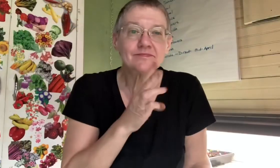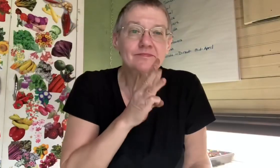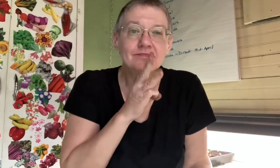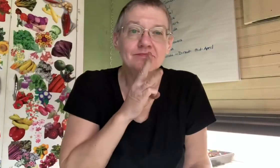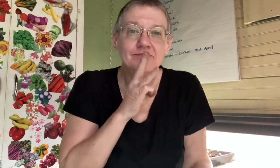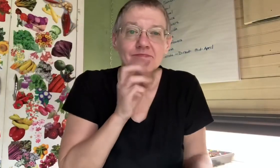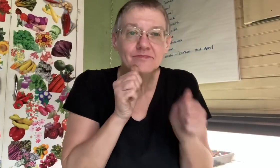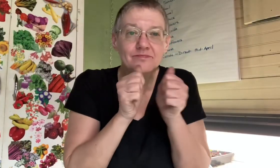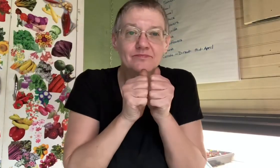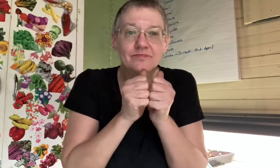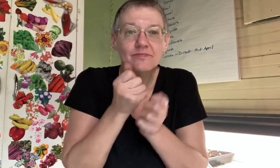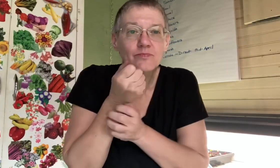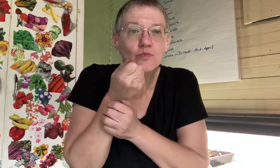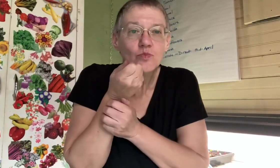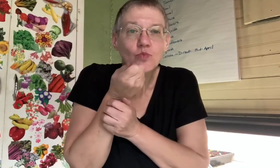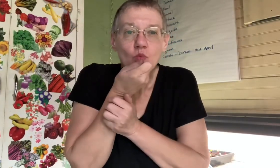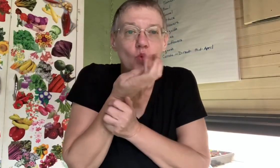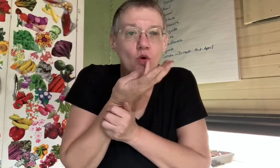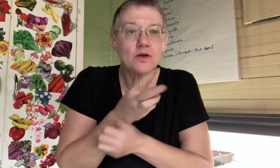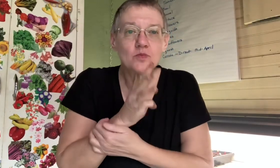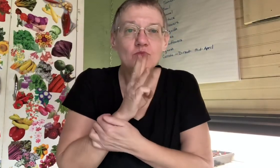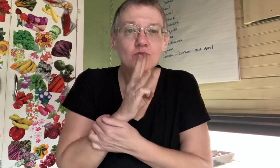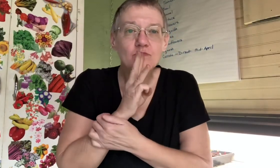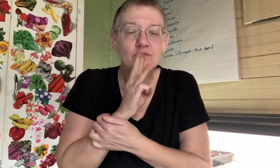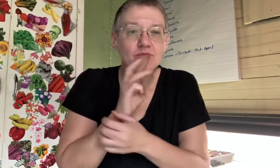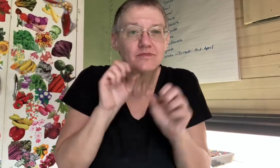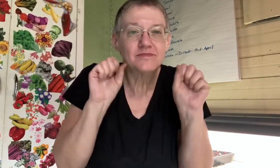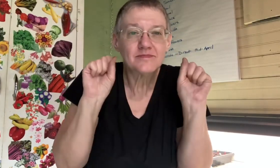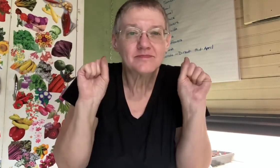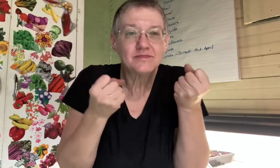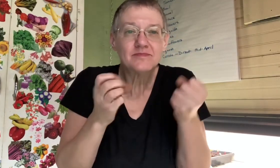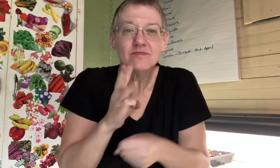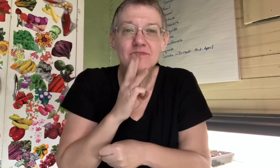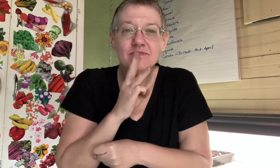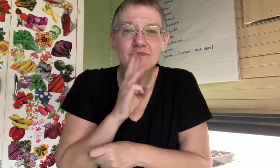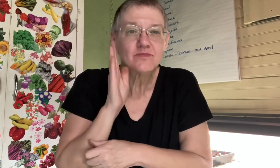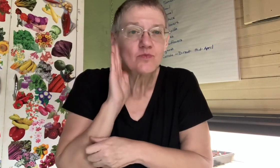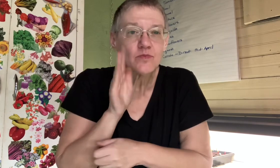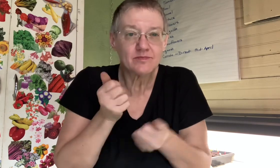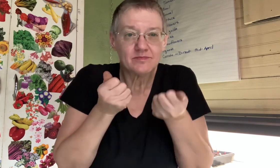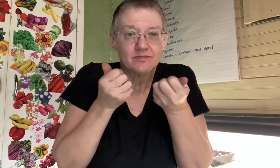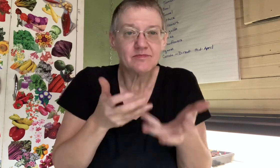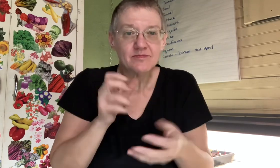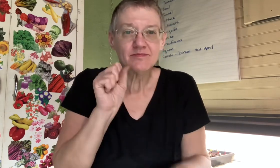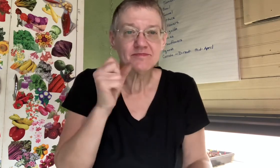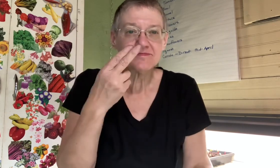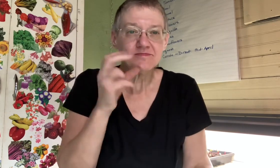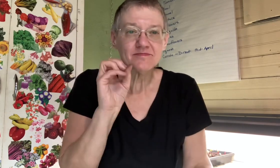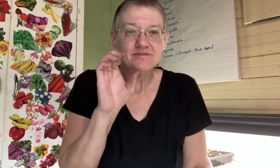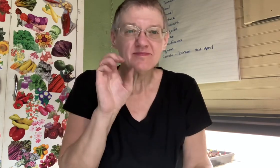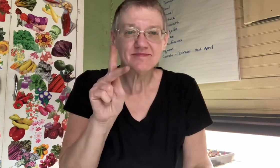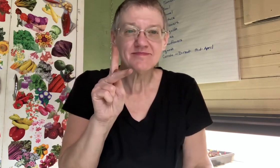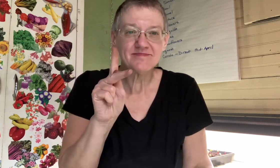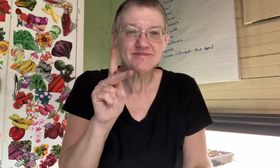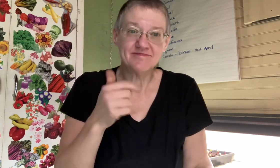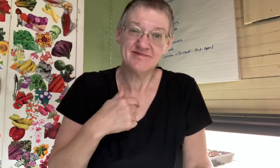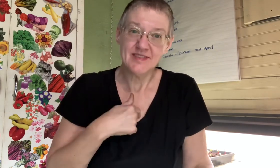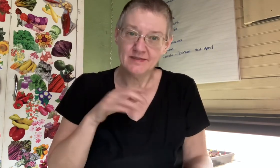Now always use warm water because cold water is going to cause cold